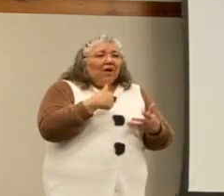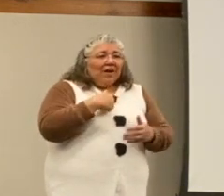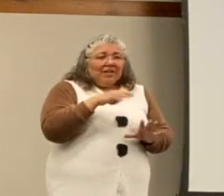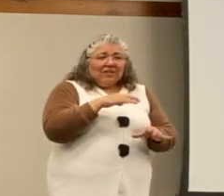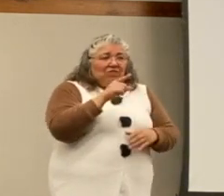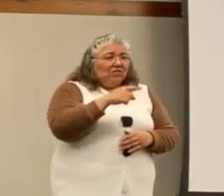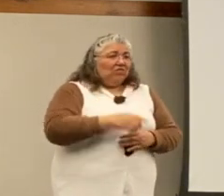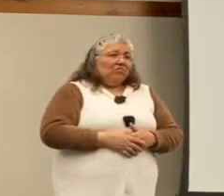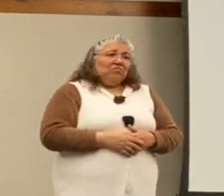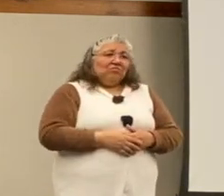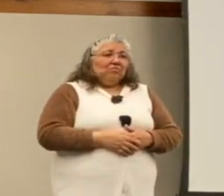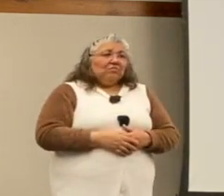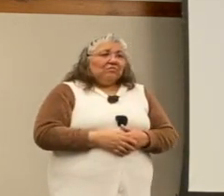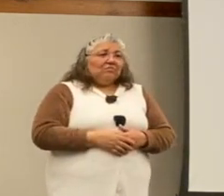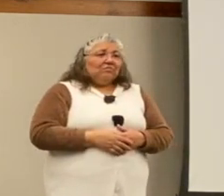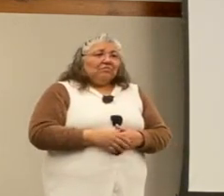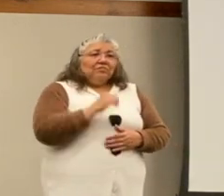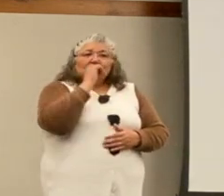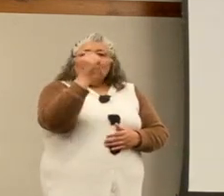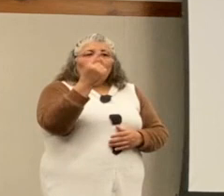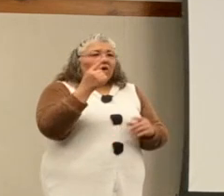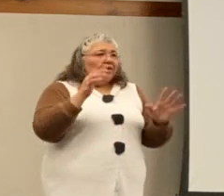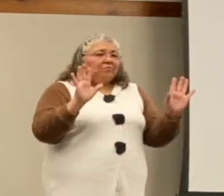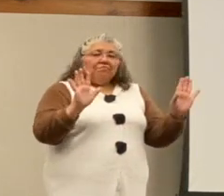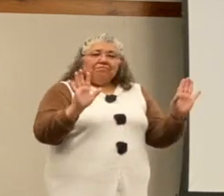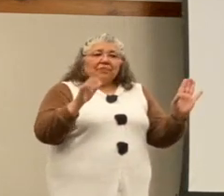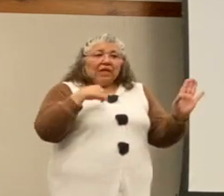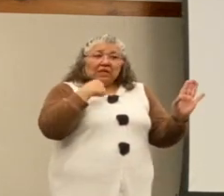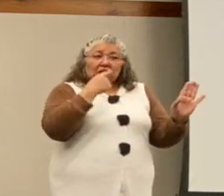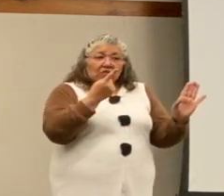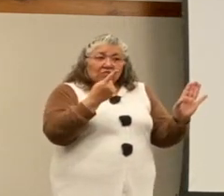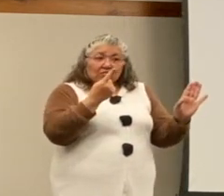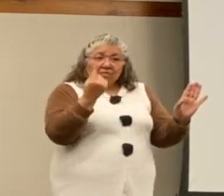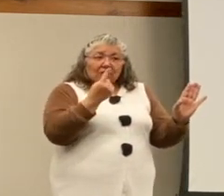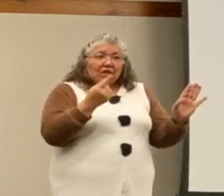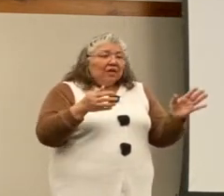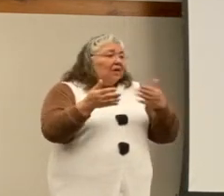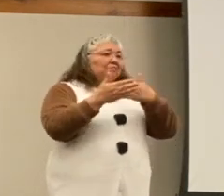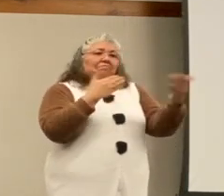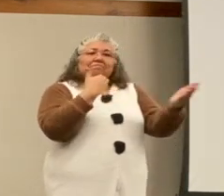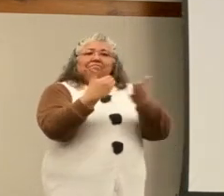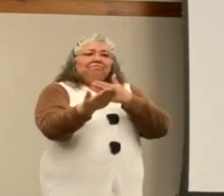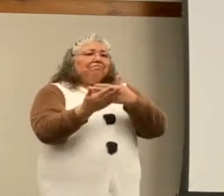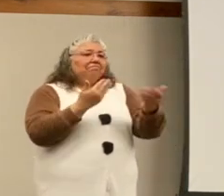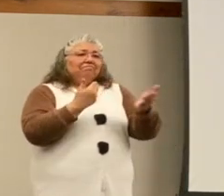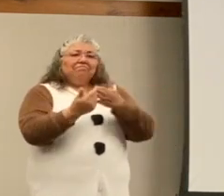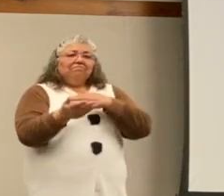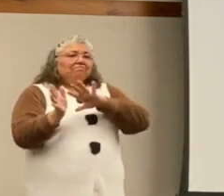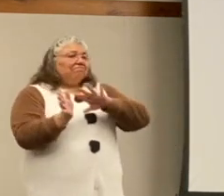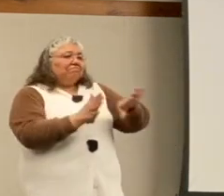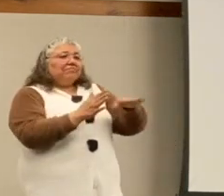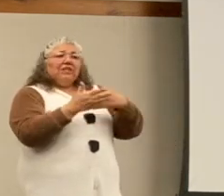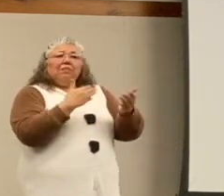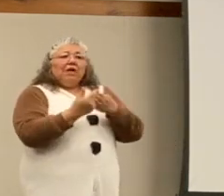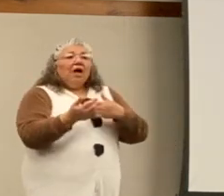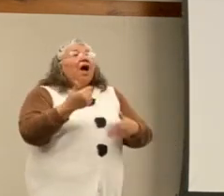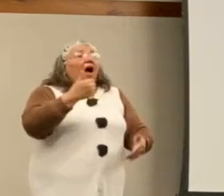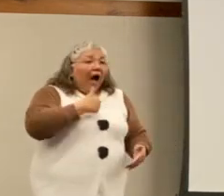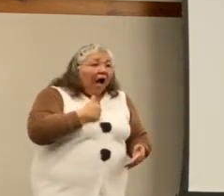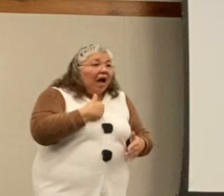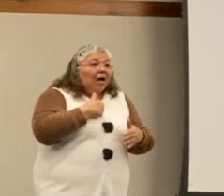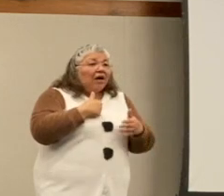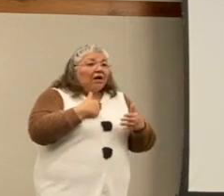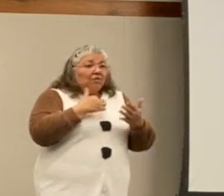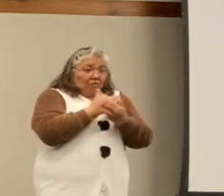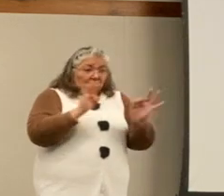too. Not one of them. Can I tell you something? It don't matter anymore. It don't matter anymore. Because I was set